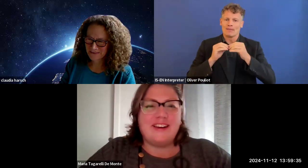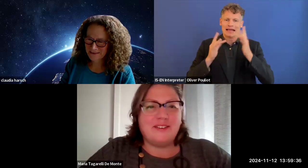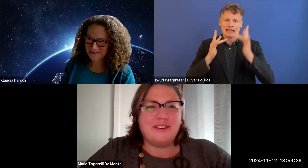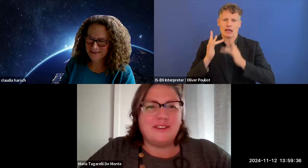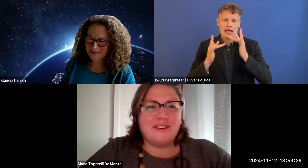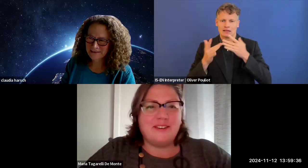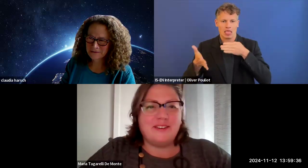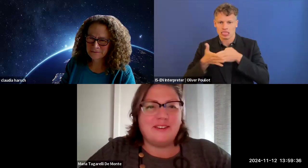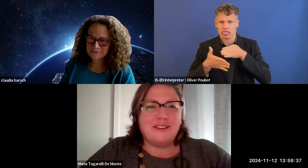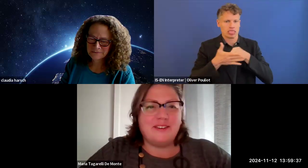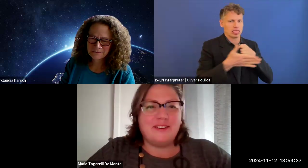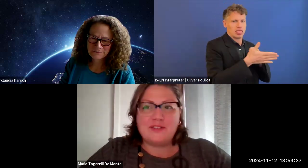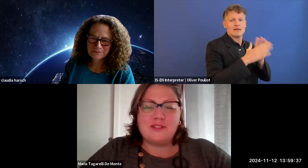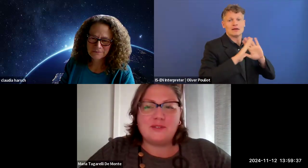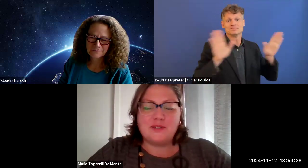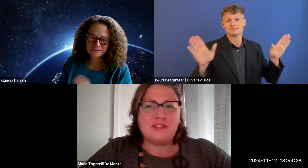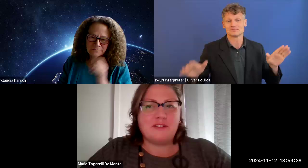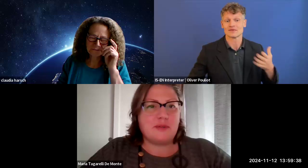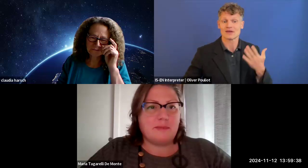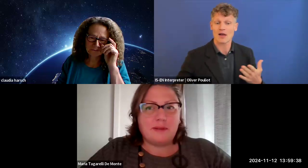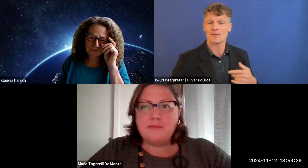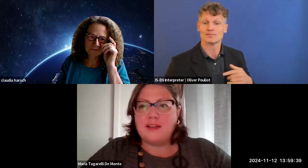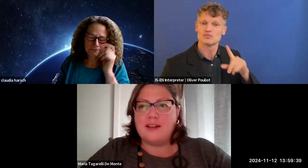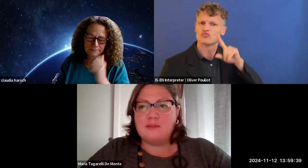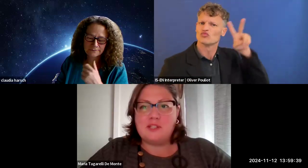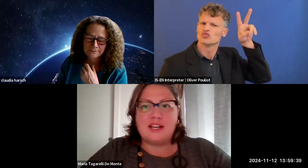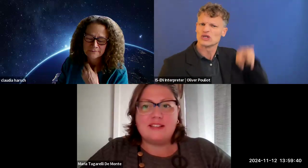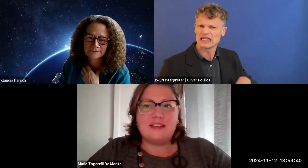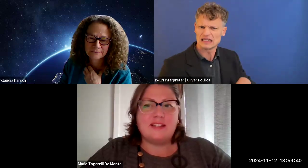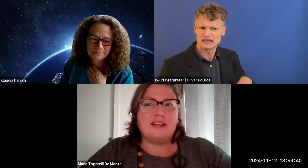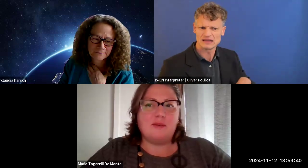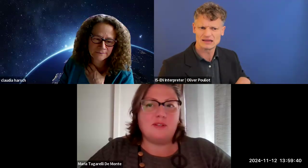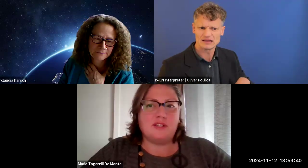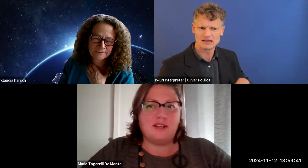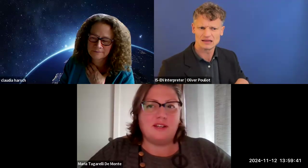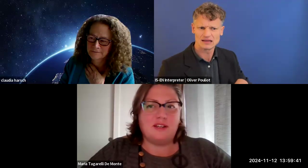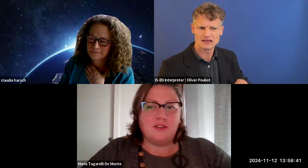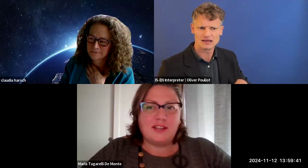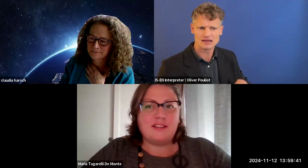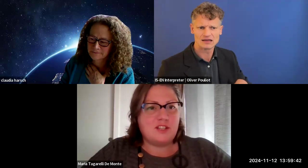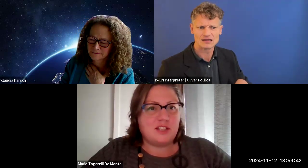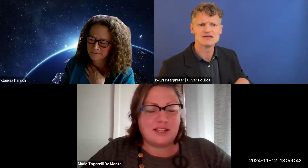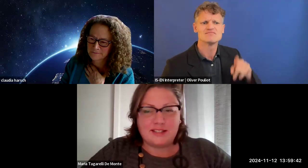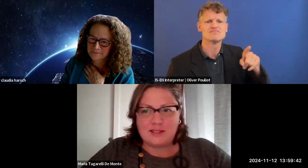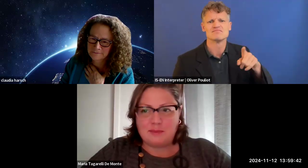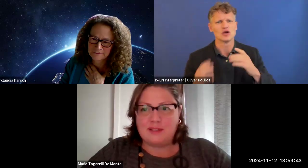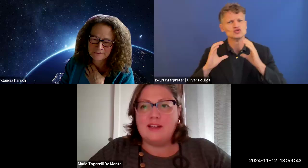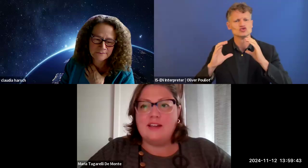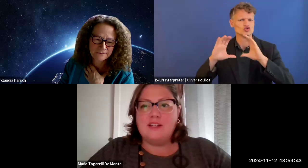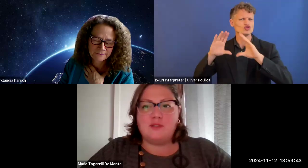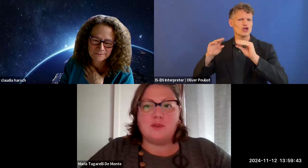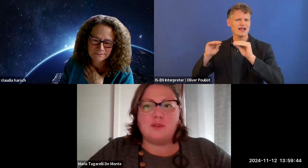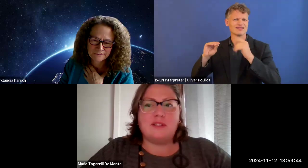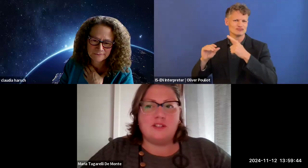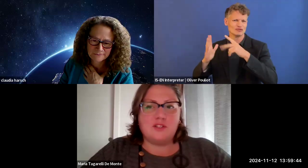now. Claudia Harsch is a professor at the University of Bremen, specializing in language learning, teaching, and